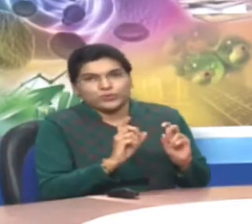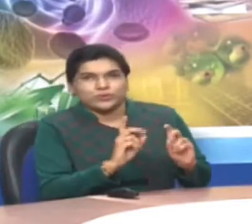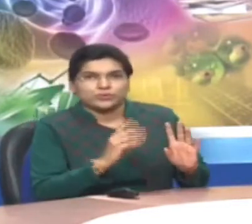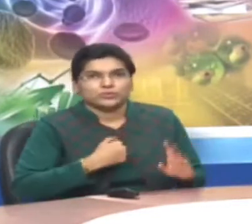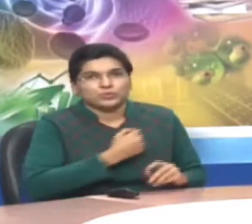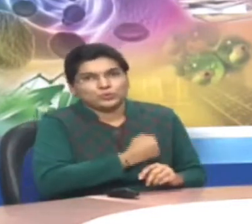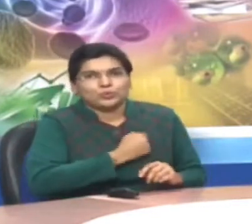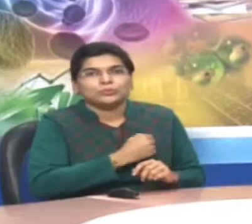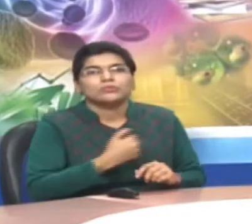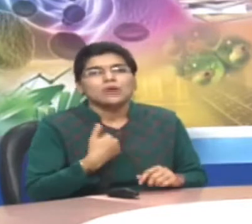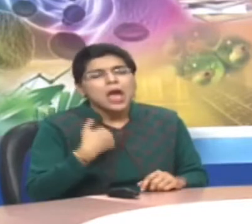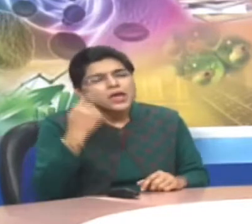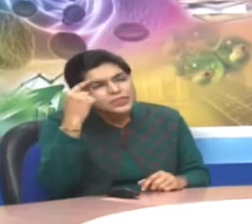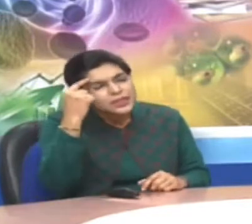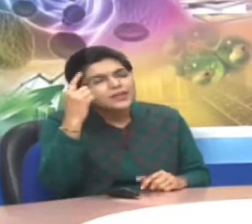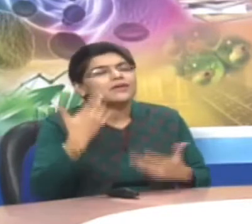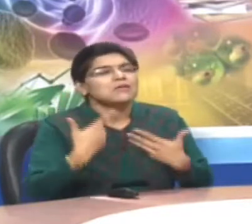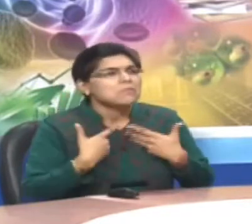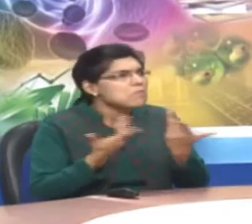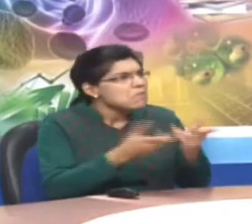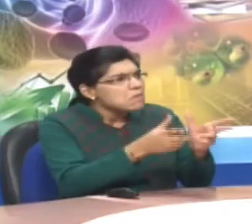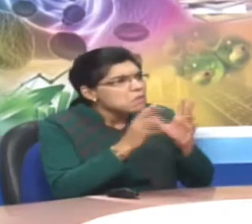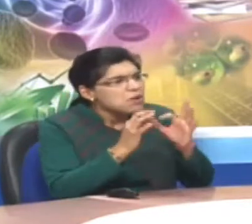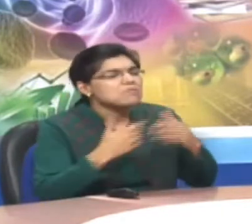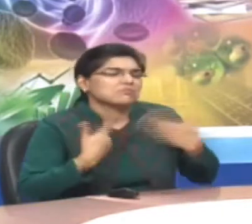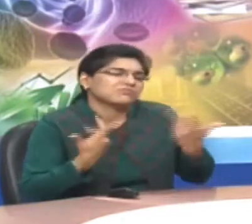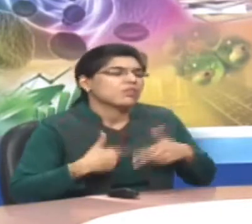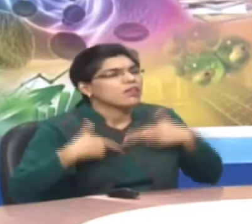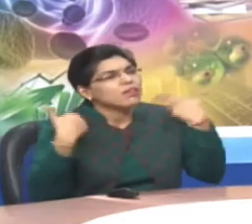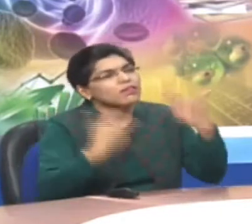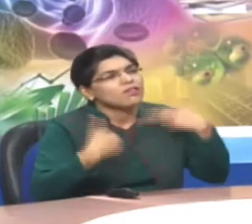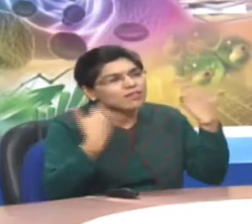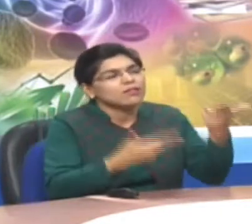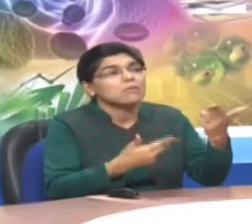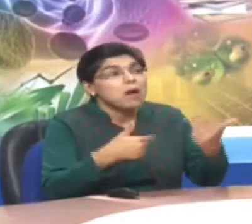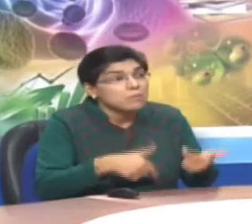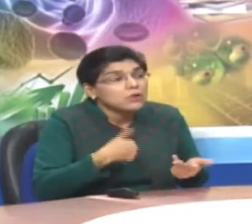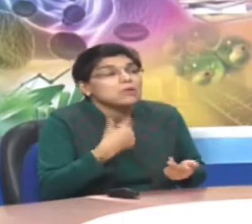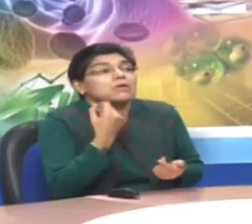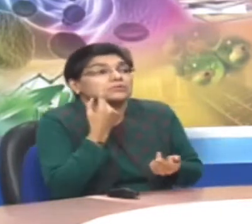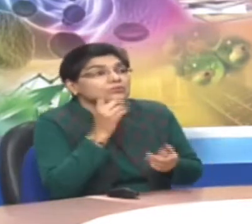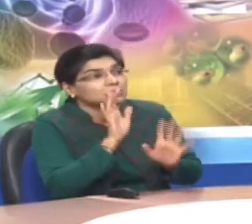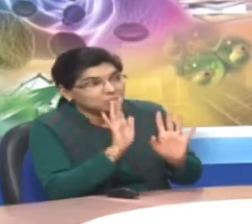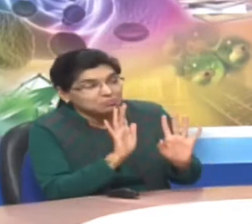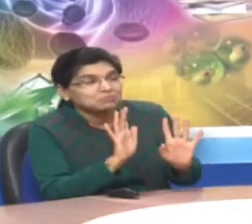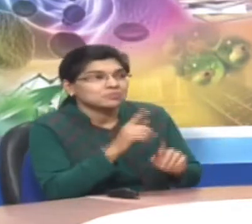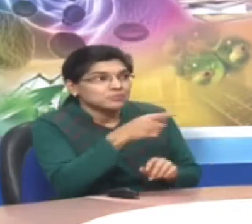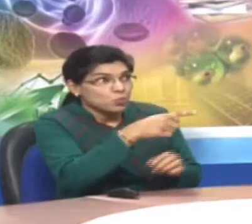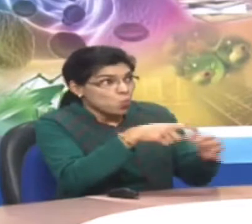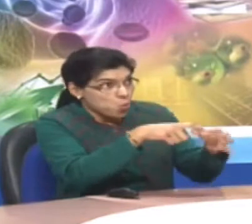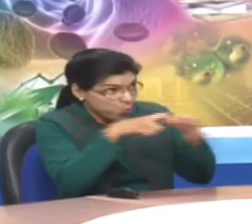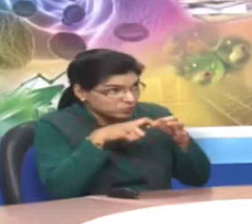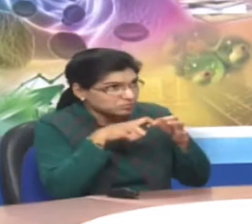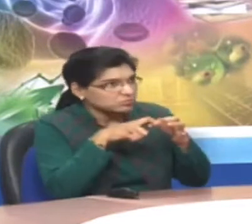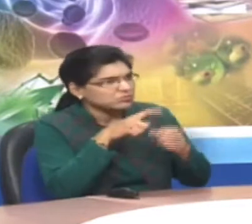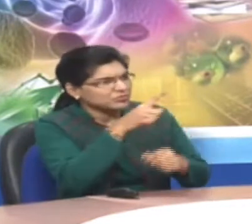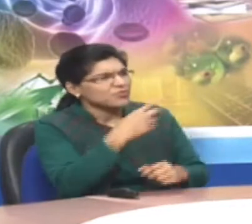So Chirag says, okay, I'm sorry. I thought you were telling me and not asking me.